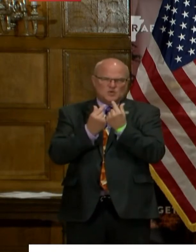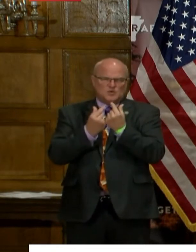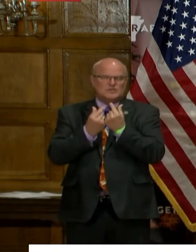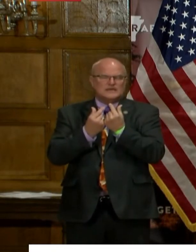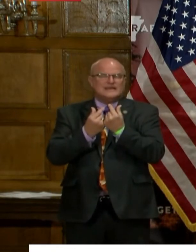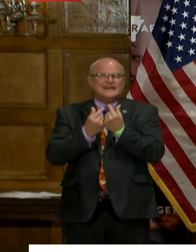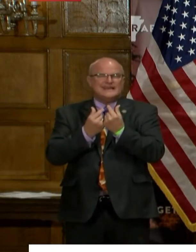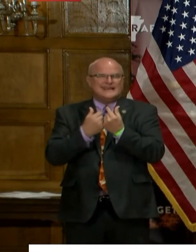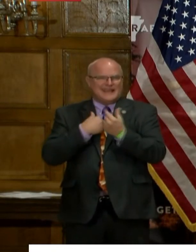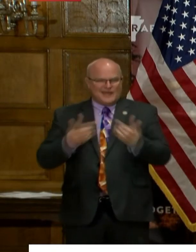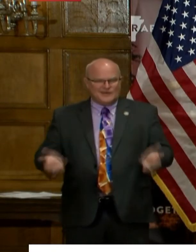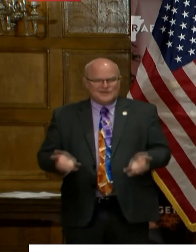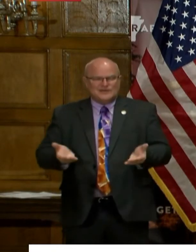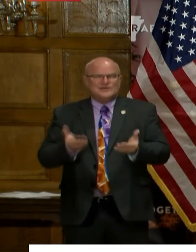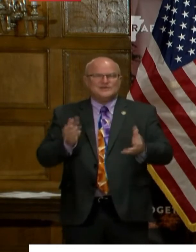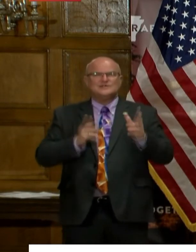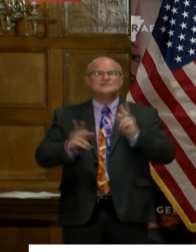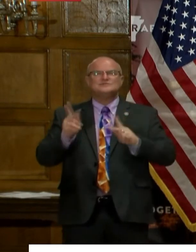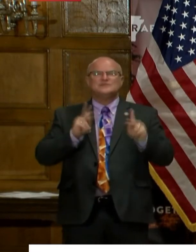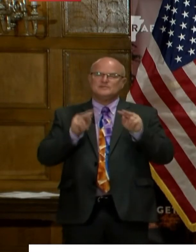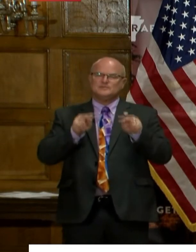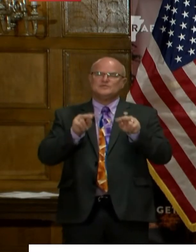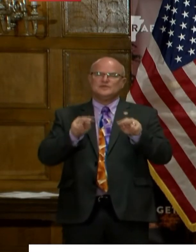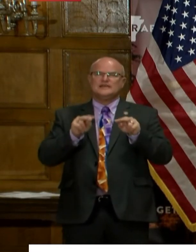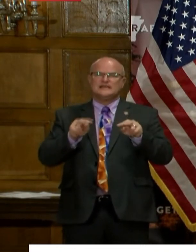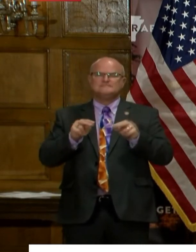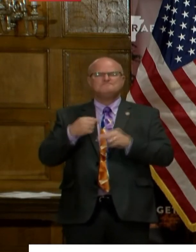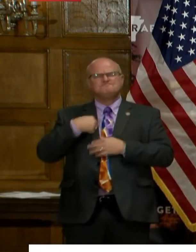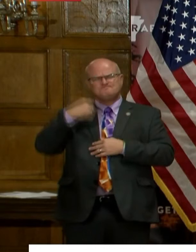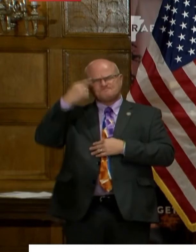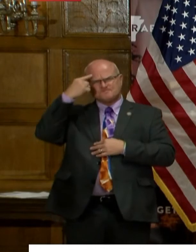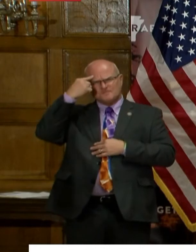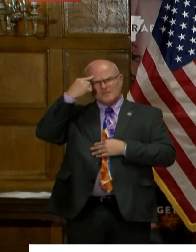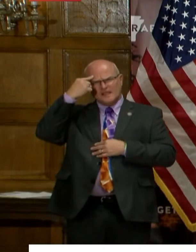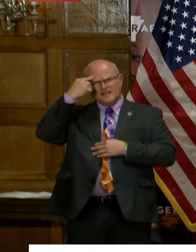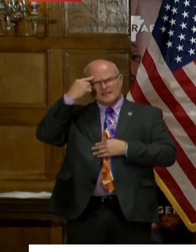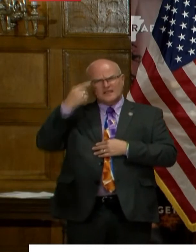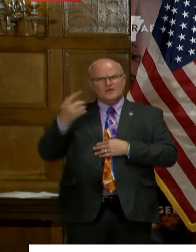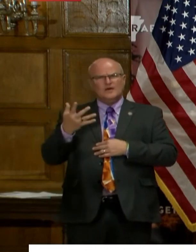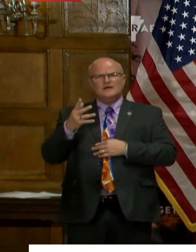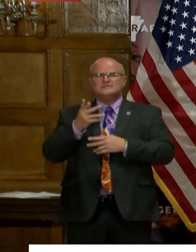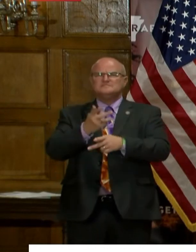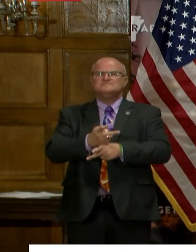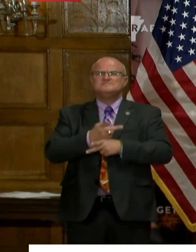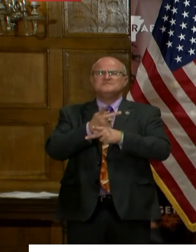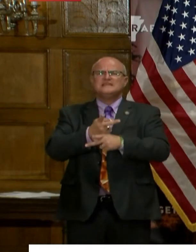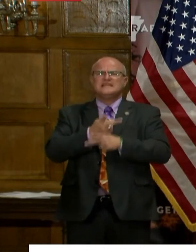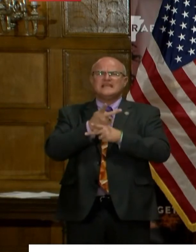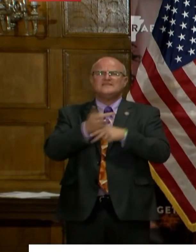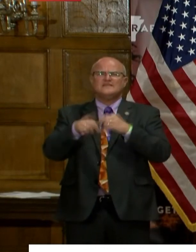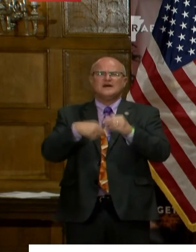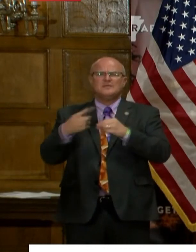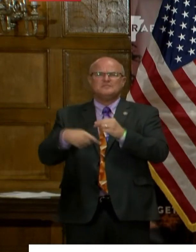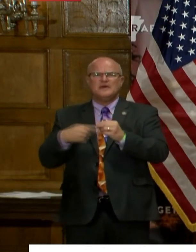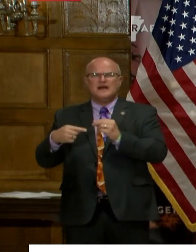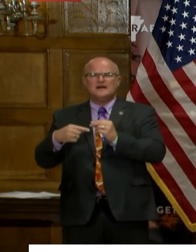what I would encourage people to look at. And I think the admonitions is be careful about the vulnerable